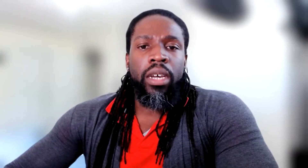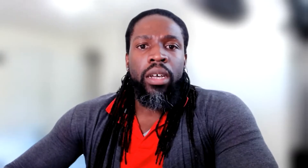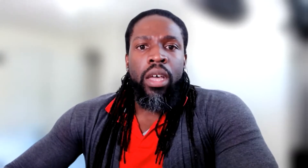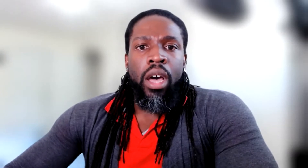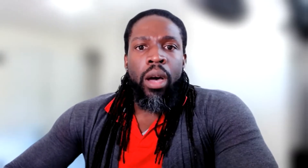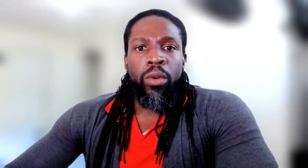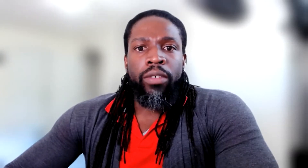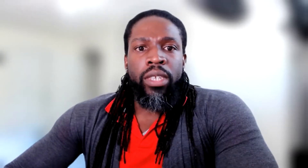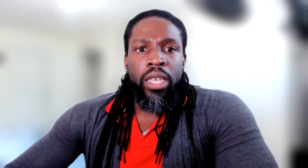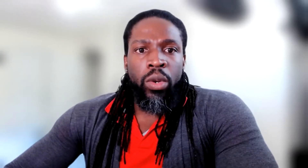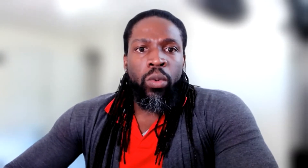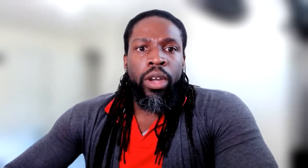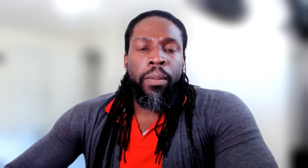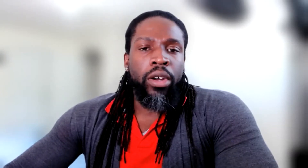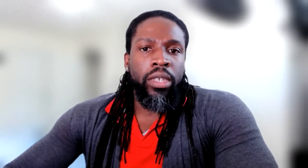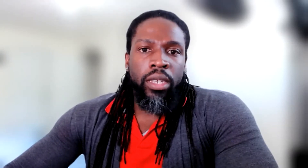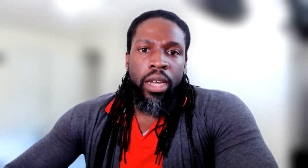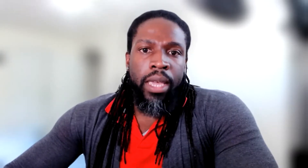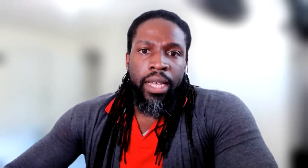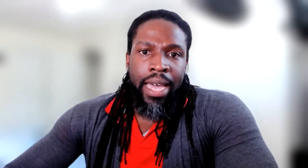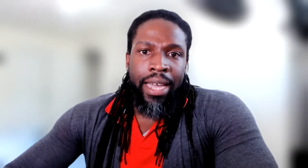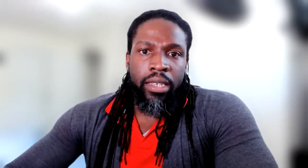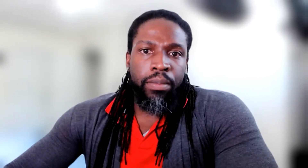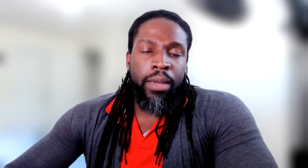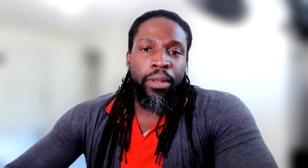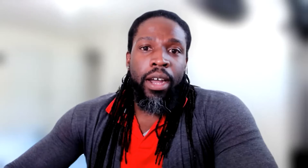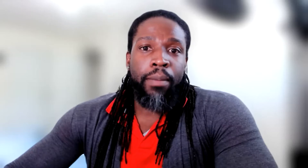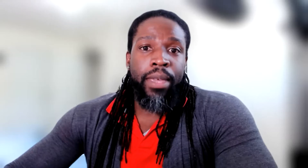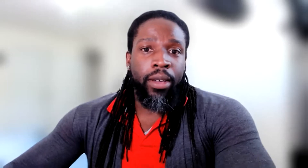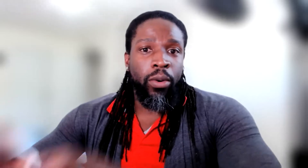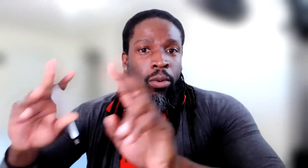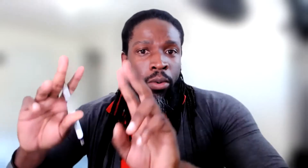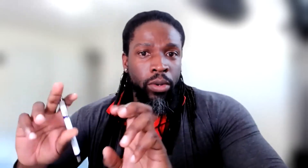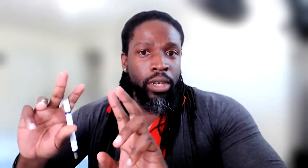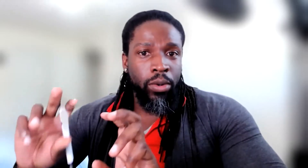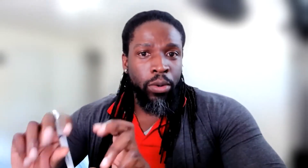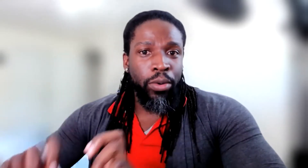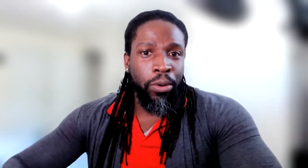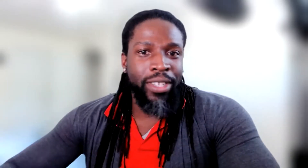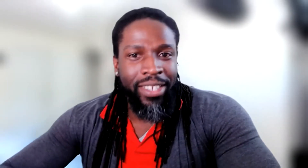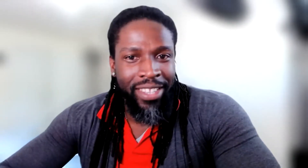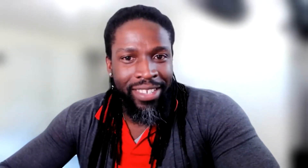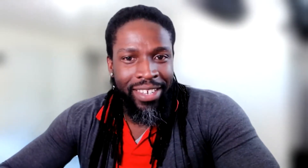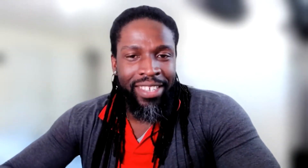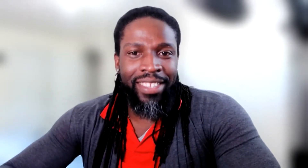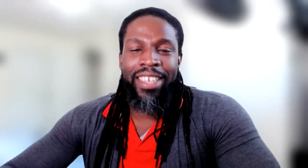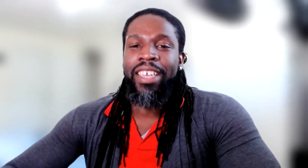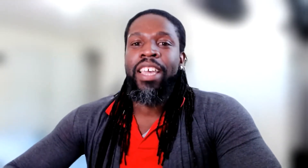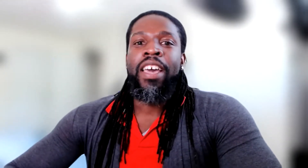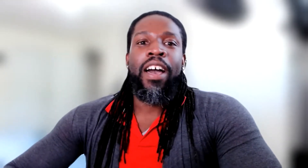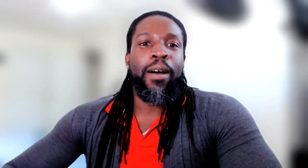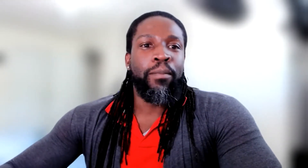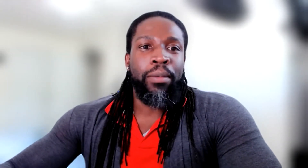media. We've seen where persons are being attacked, people are being quote unquote reported to the